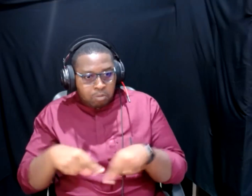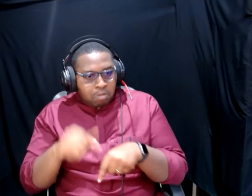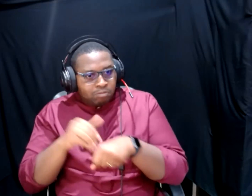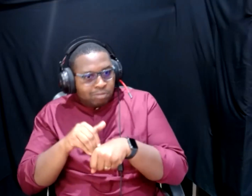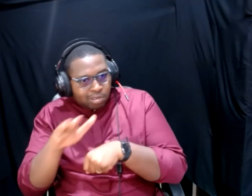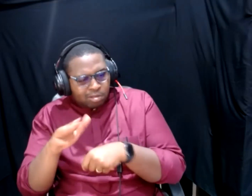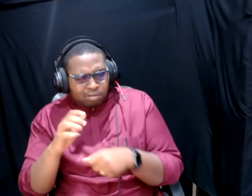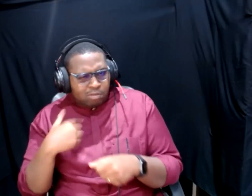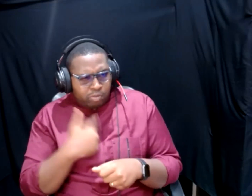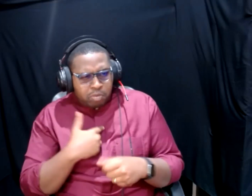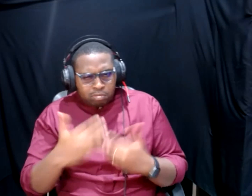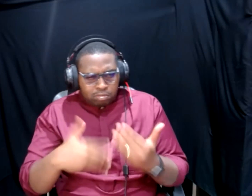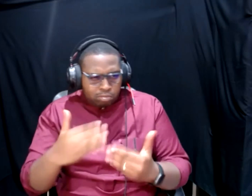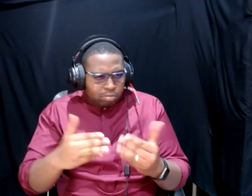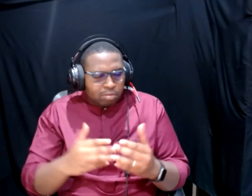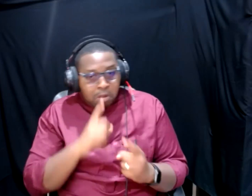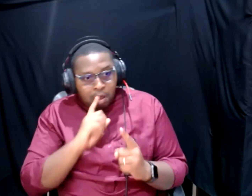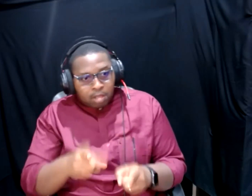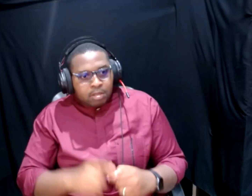box.